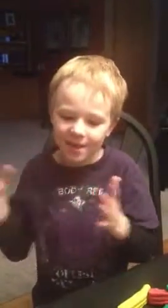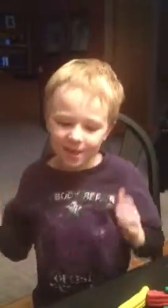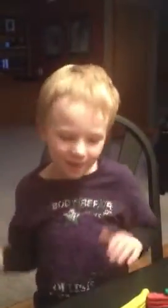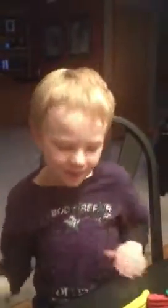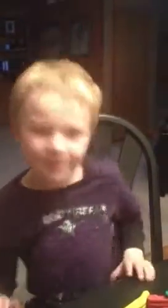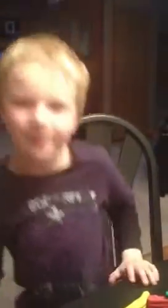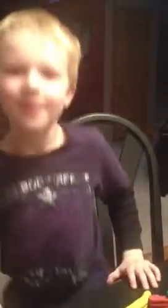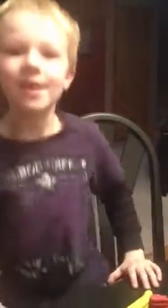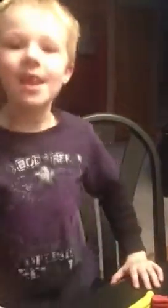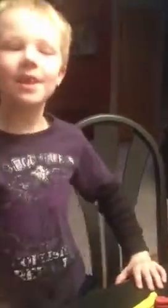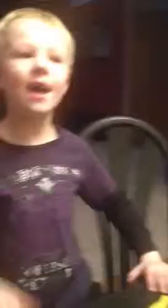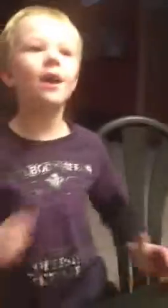daycare. Okay, what other? Now,